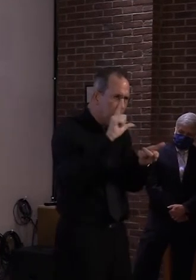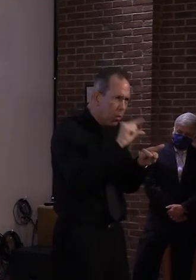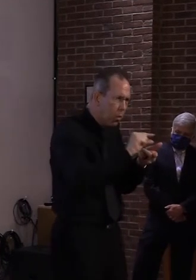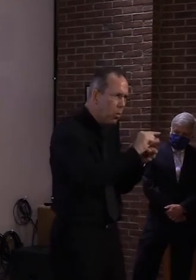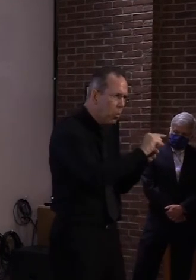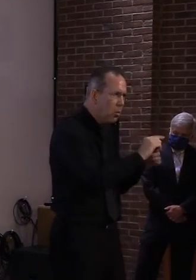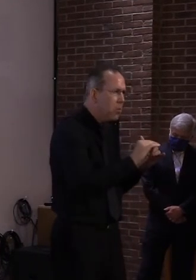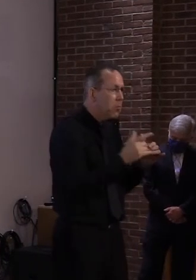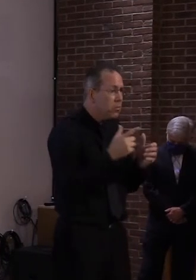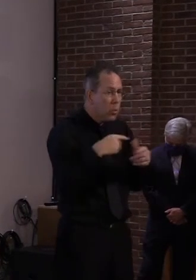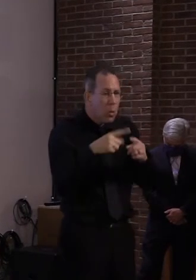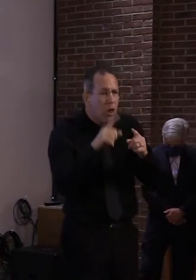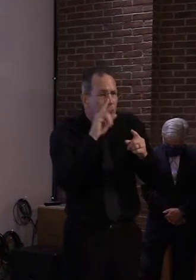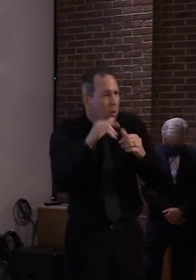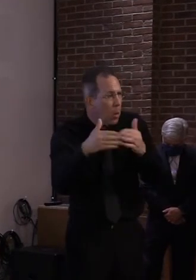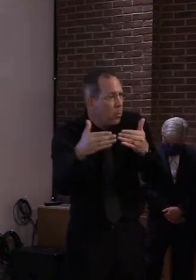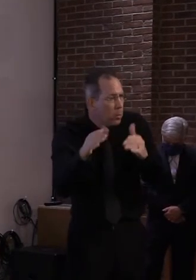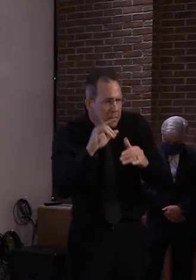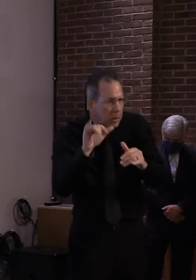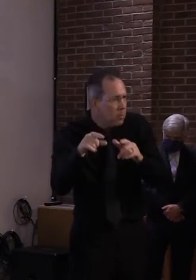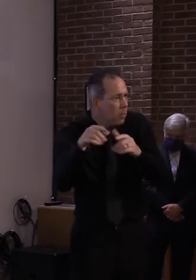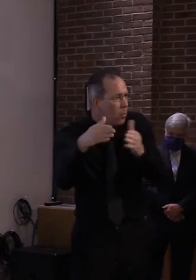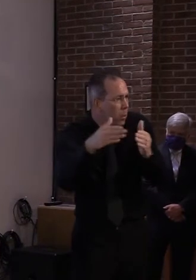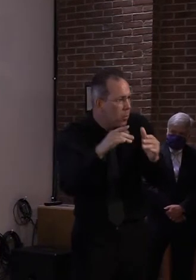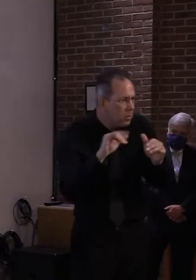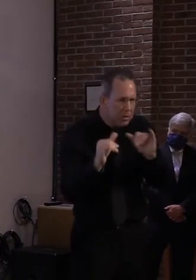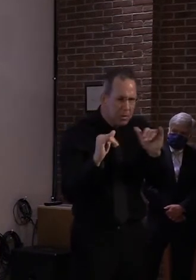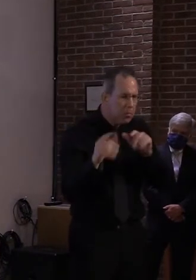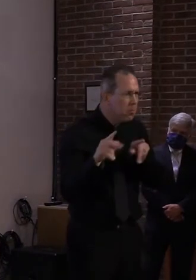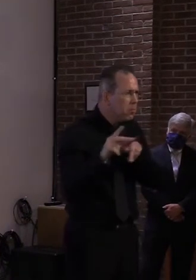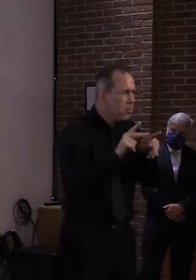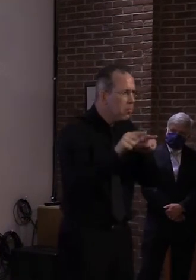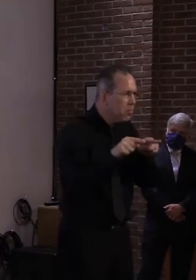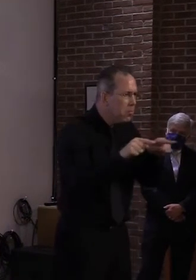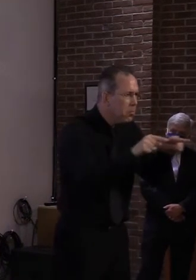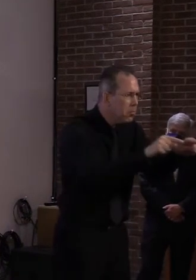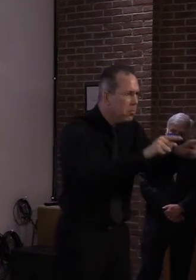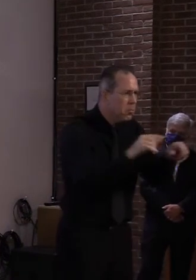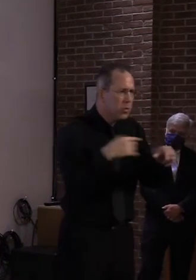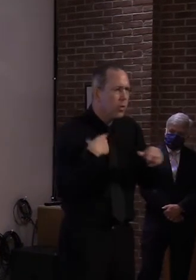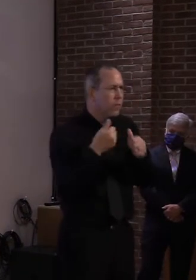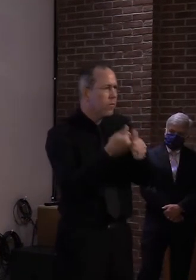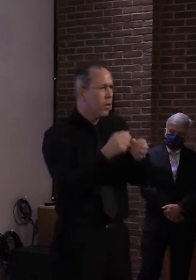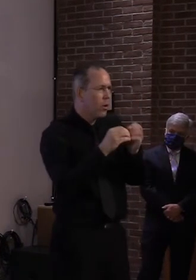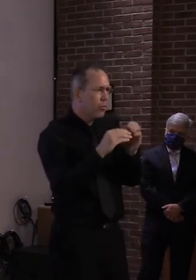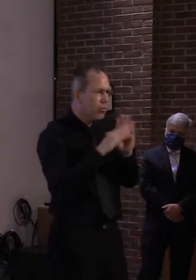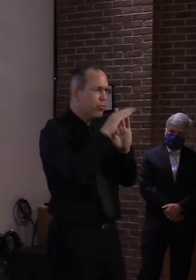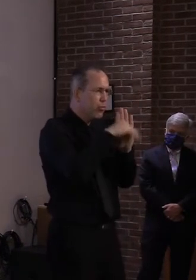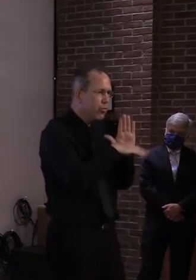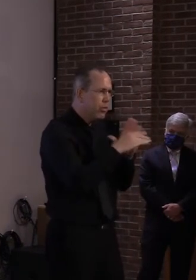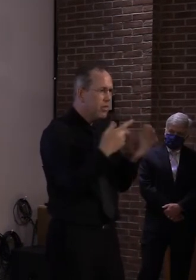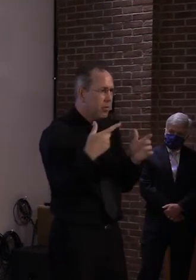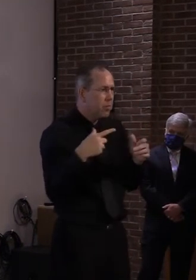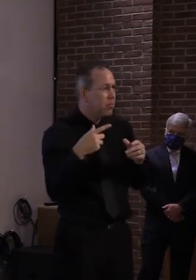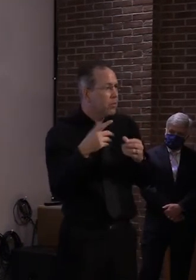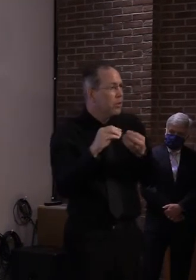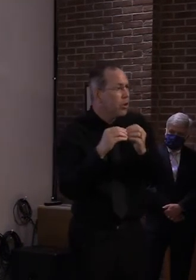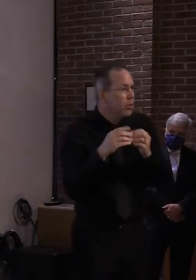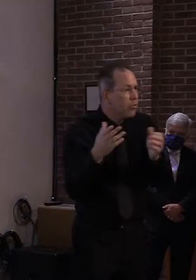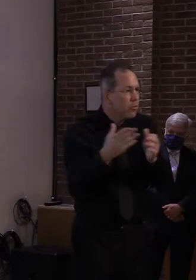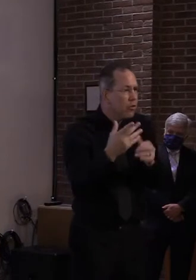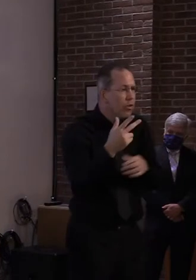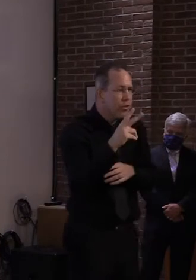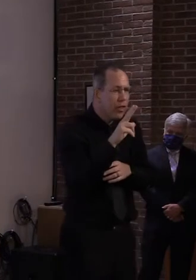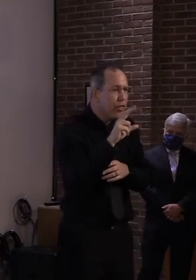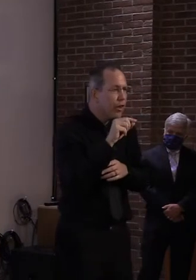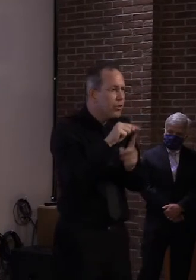were staying at home, whether under order or just under concern for their health. So, you know, those are definitely the similarities. And then more